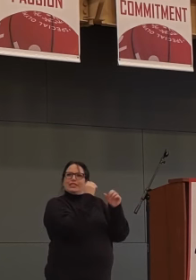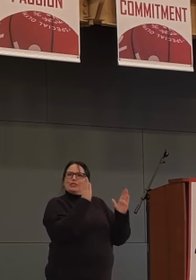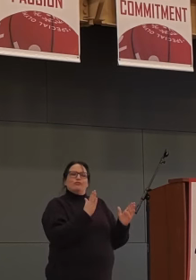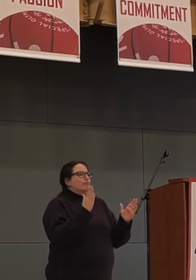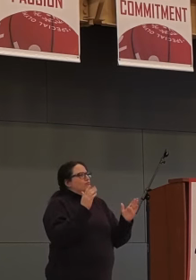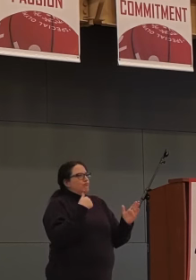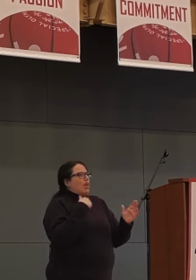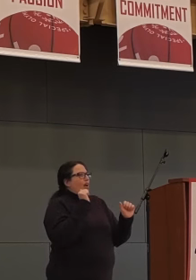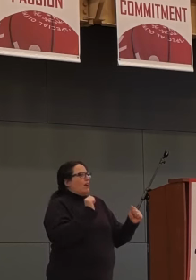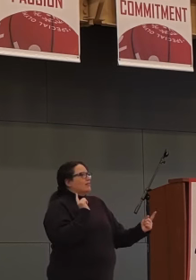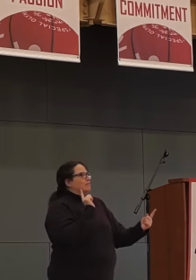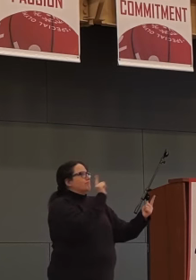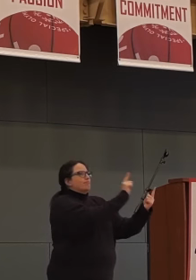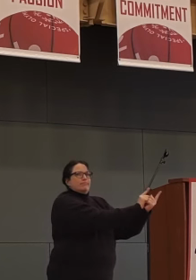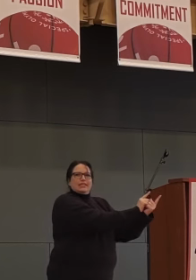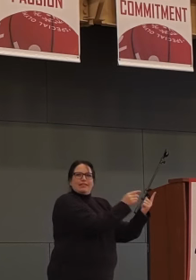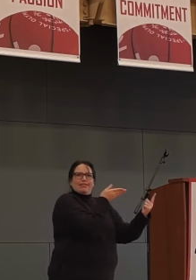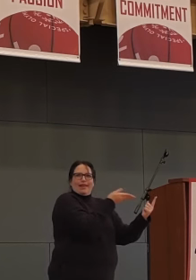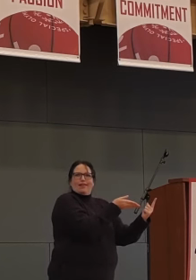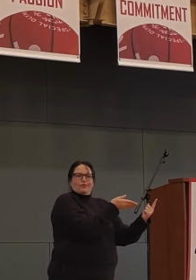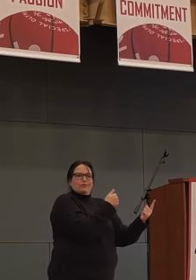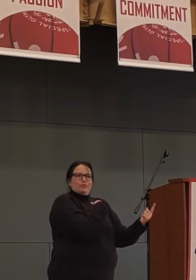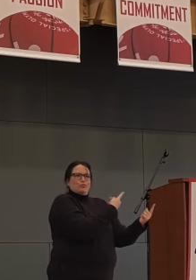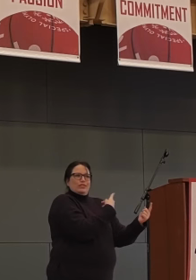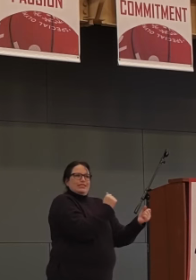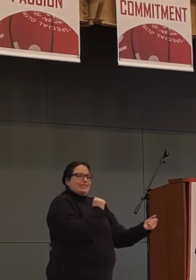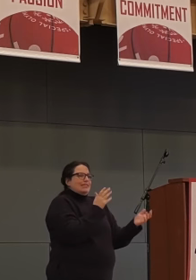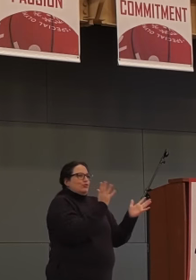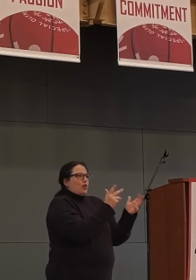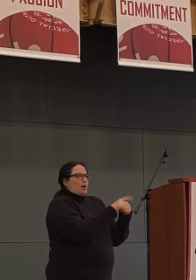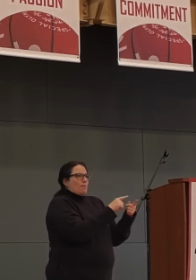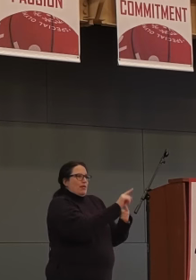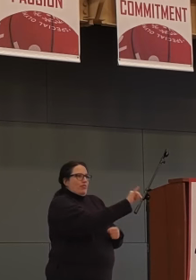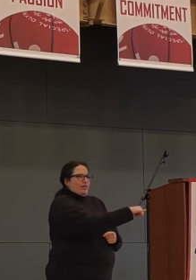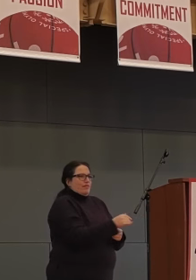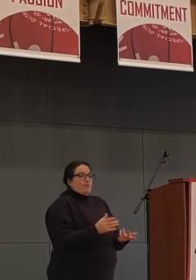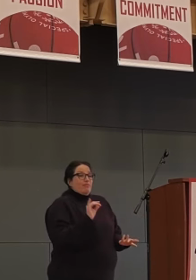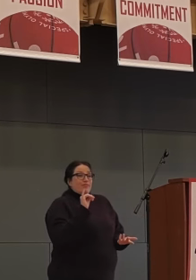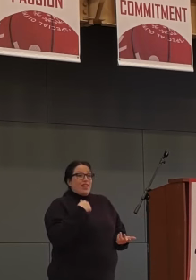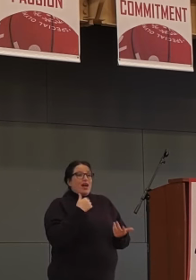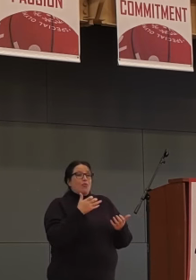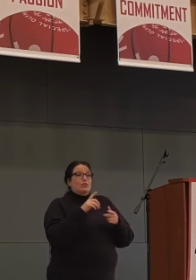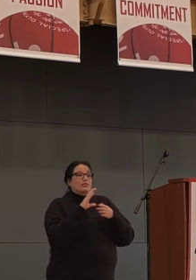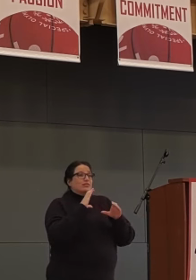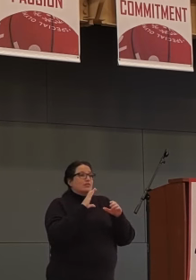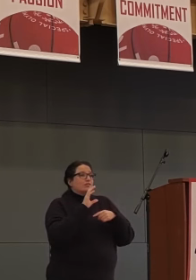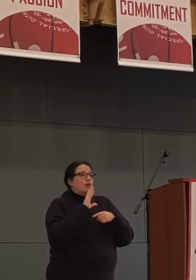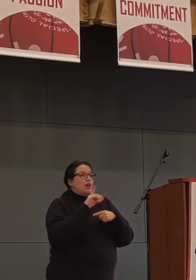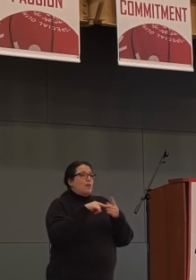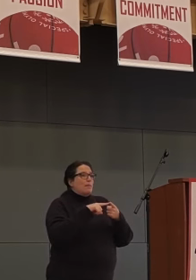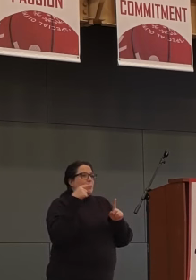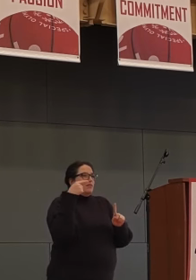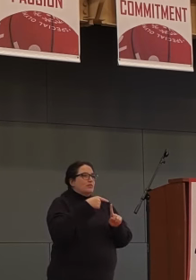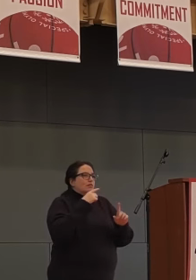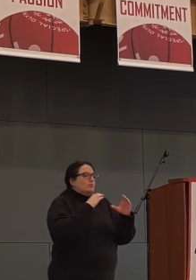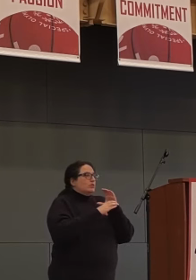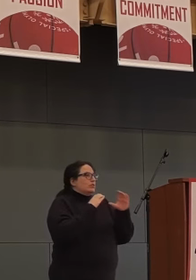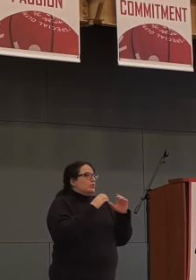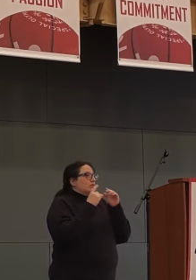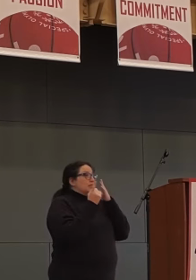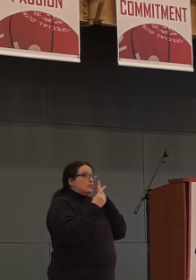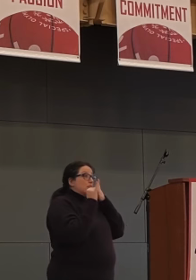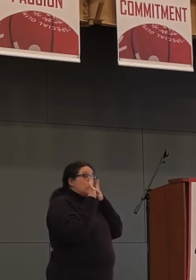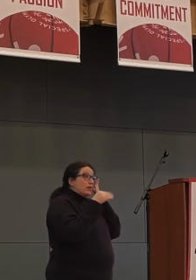is a reminder about communication. If someone living with dementia, and again, I don't know if